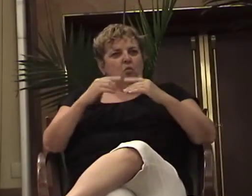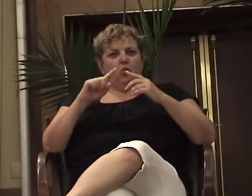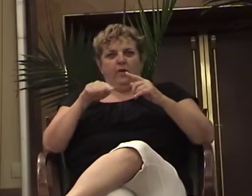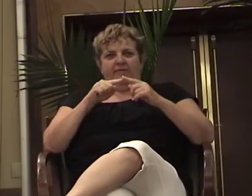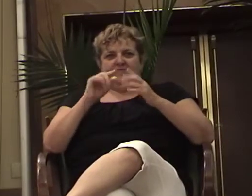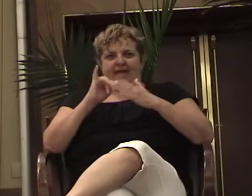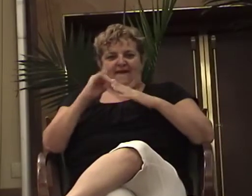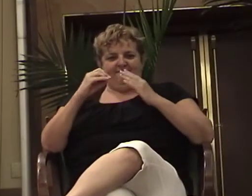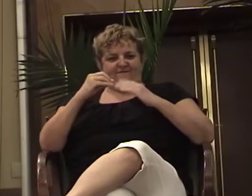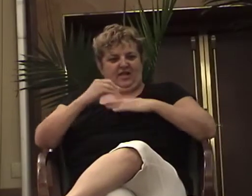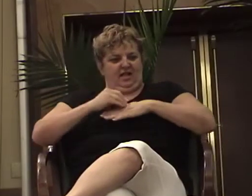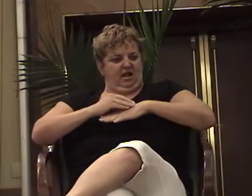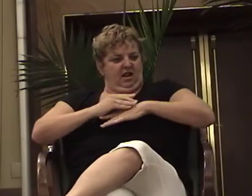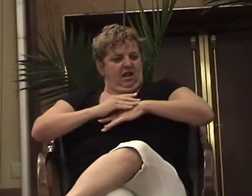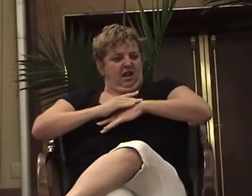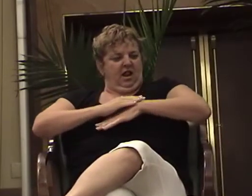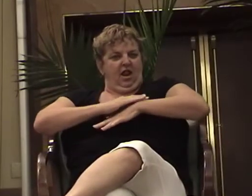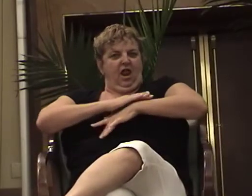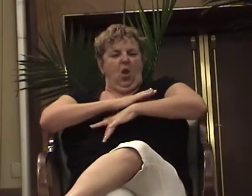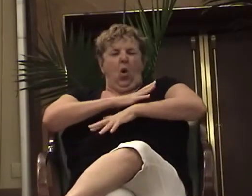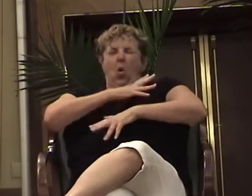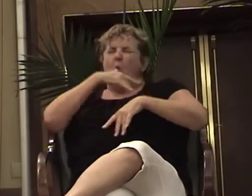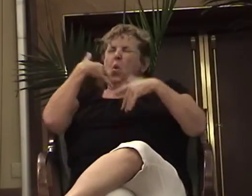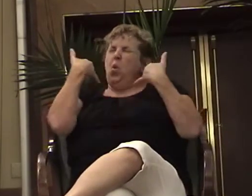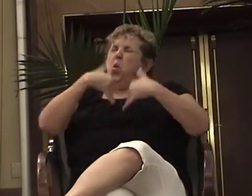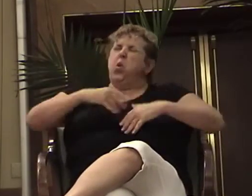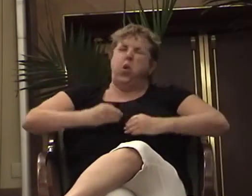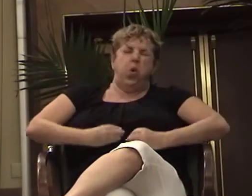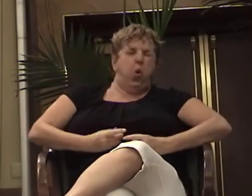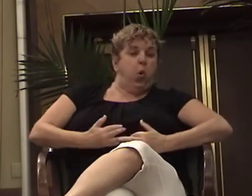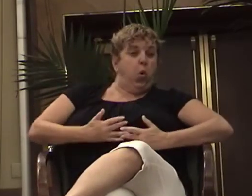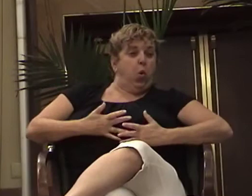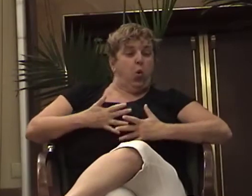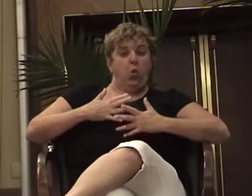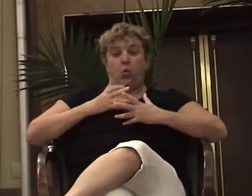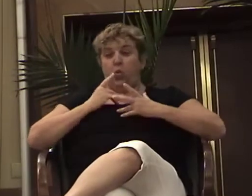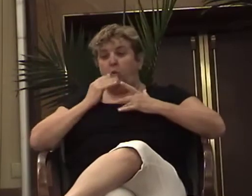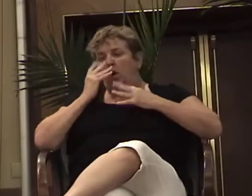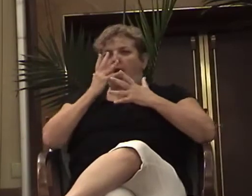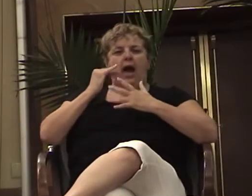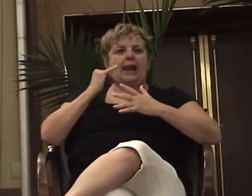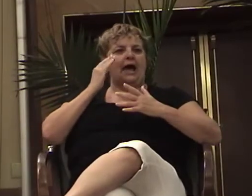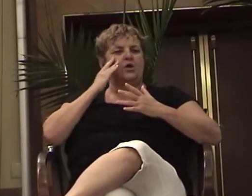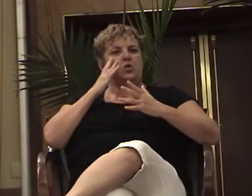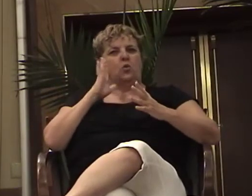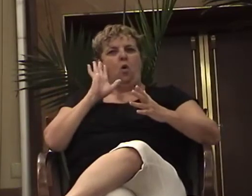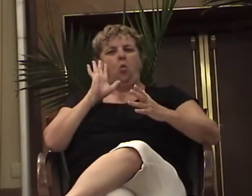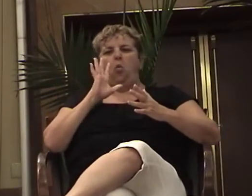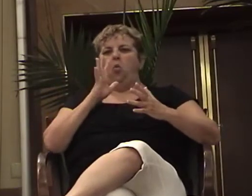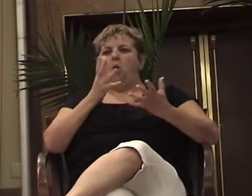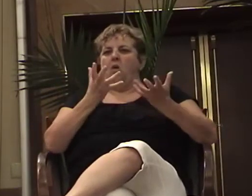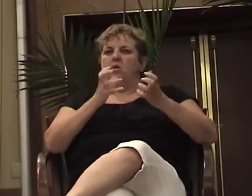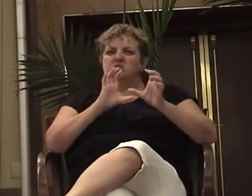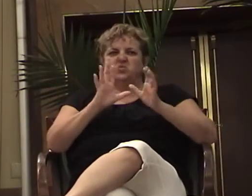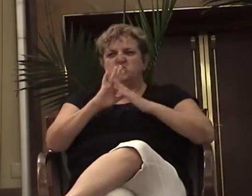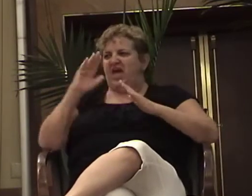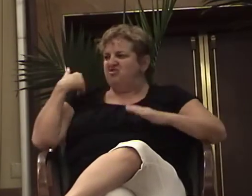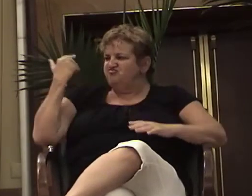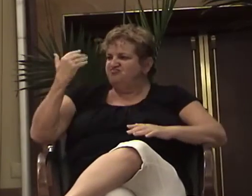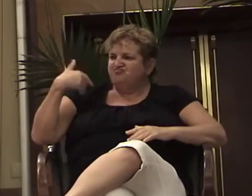of my head, I knew without a shadow of a doubt that that was something I was going to do on a regular basis. On a